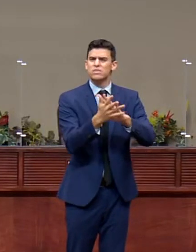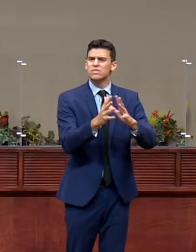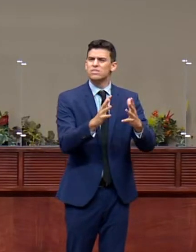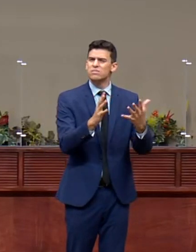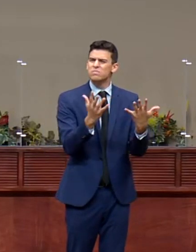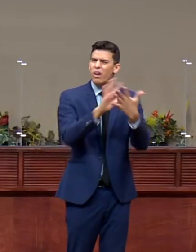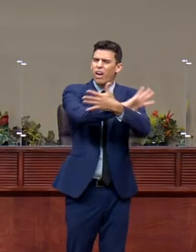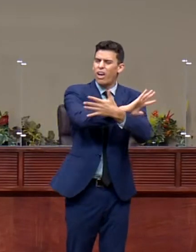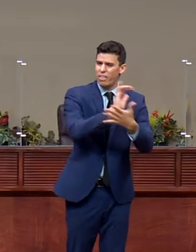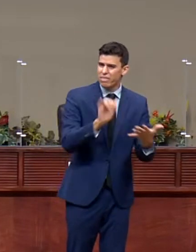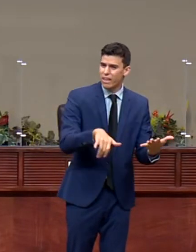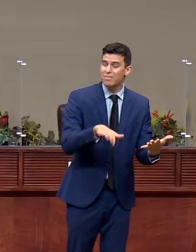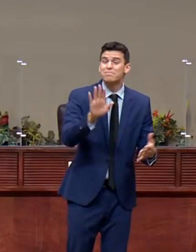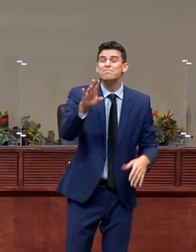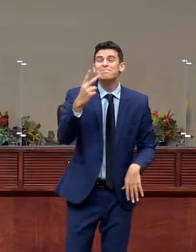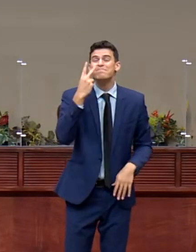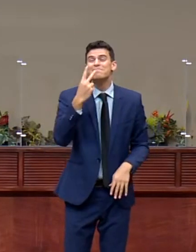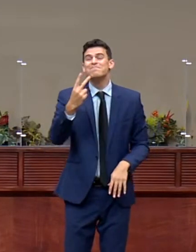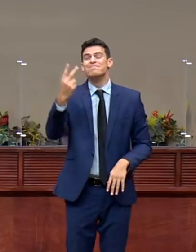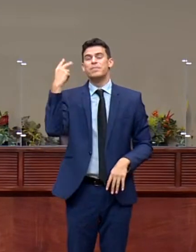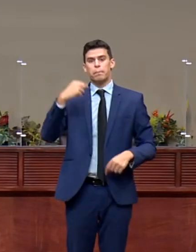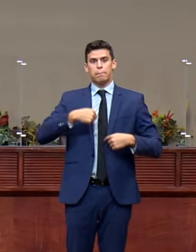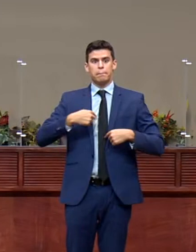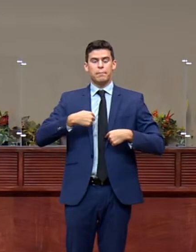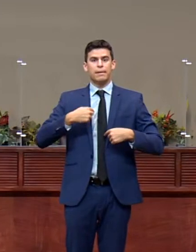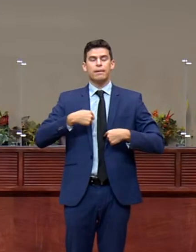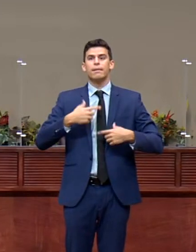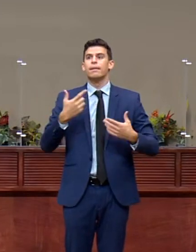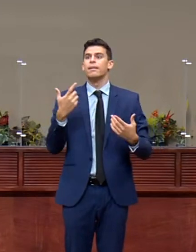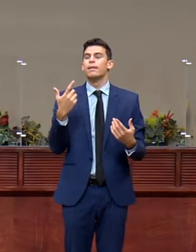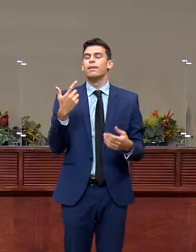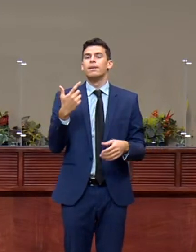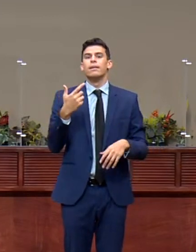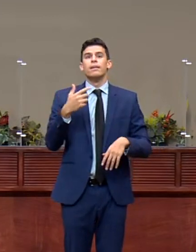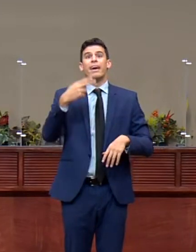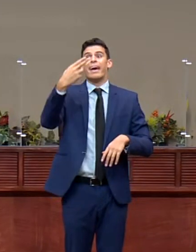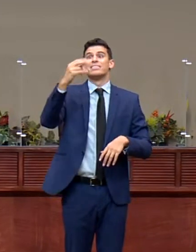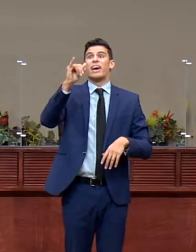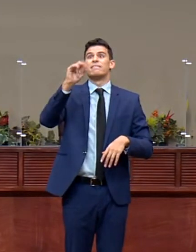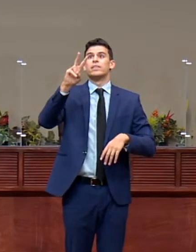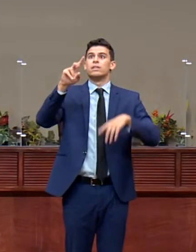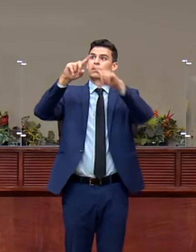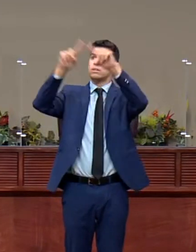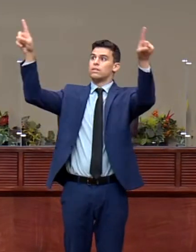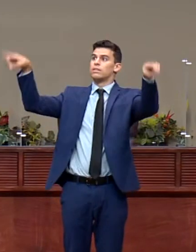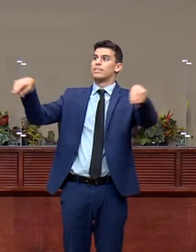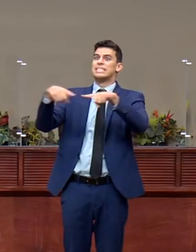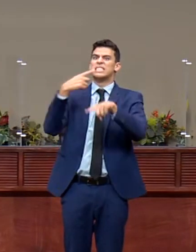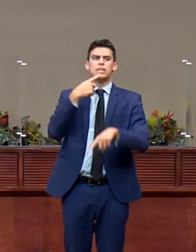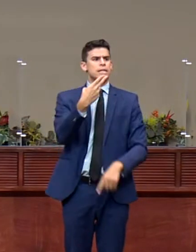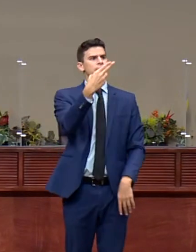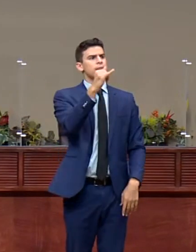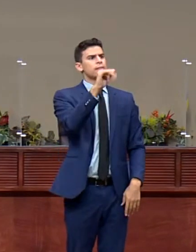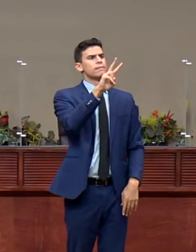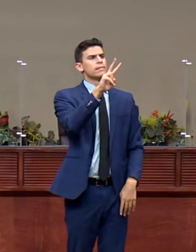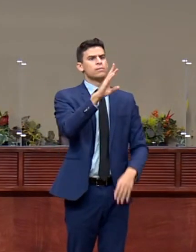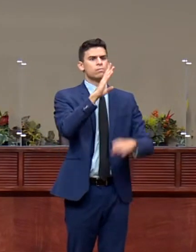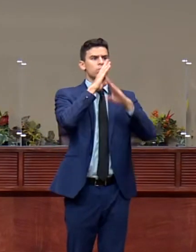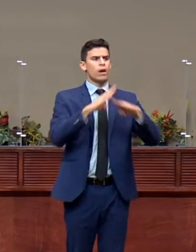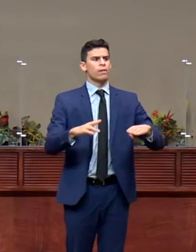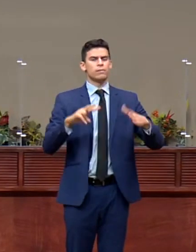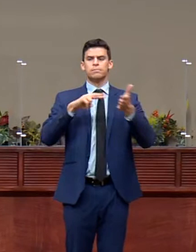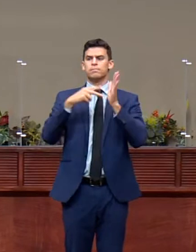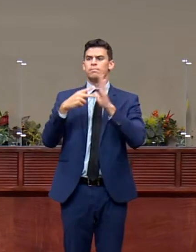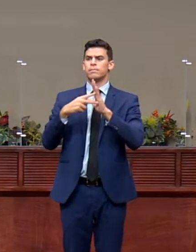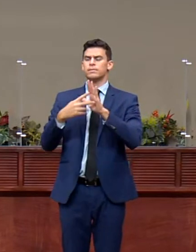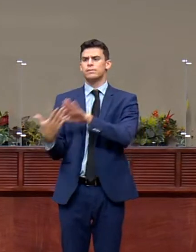in the AIDS pandemic billboards that said, for HIV, silence equals death.